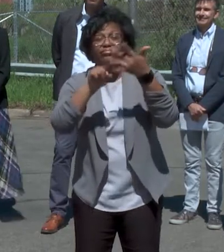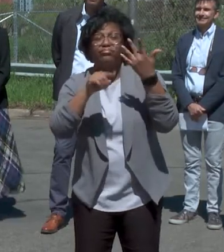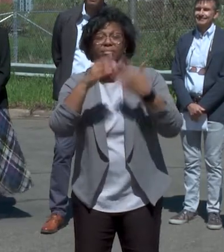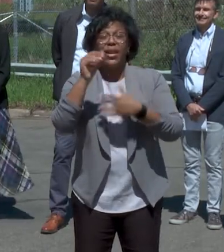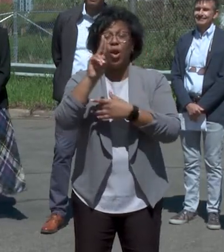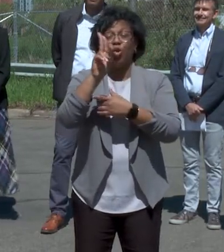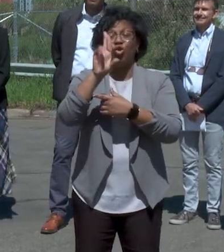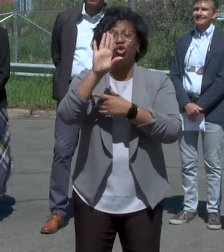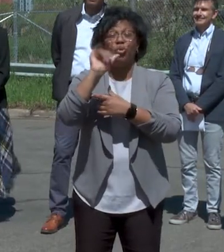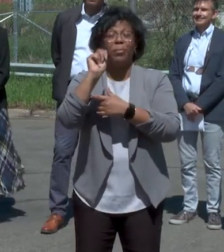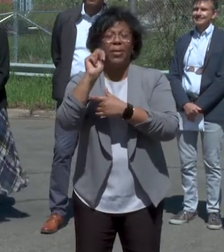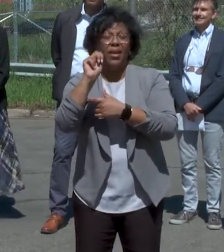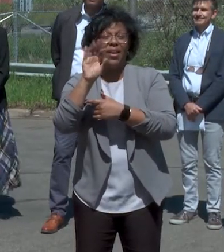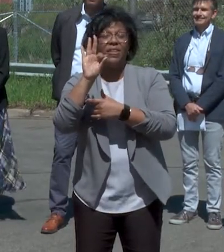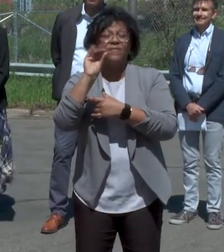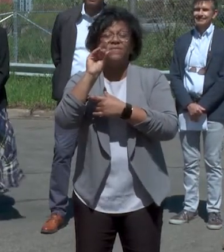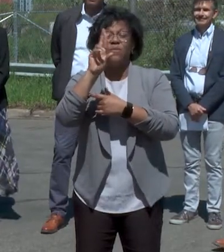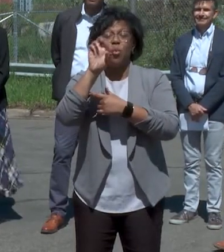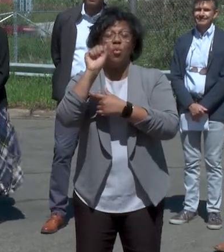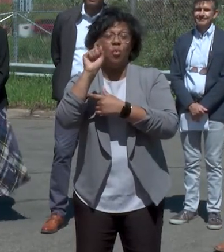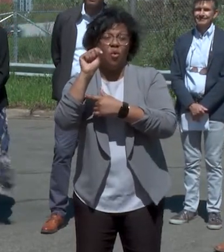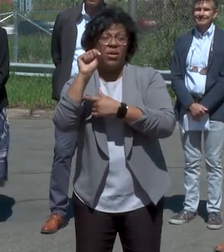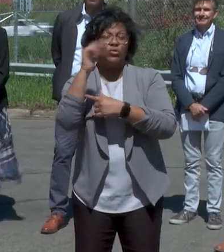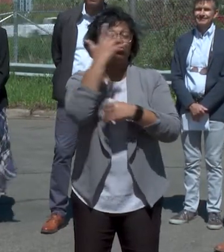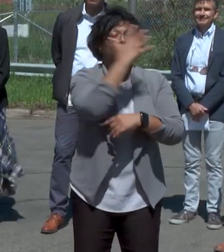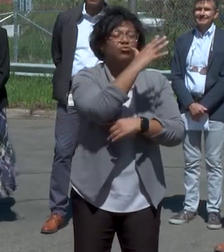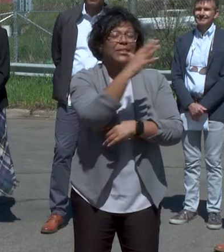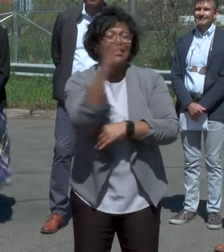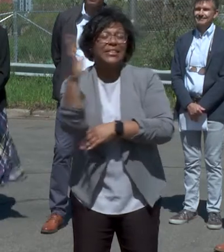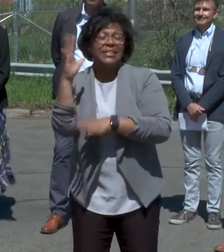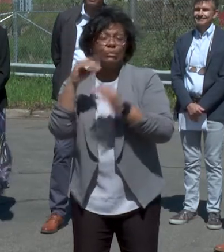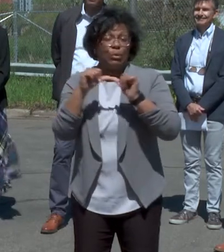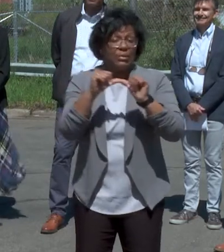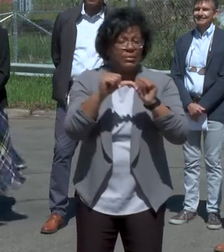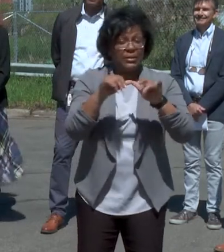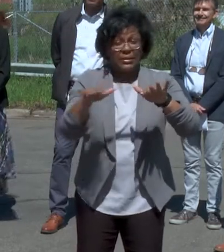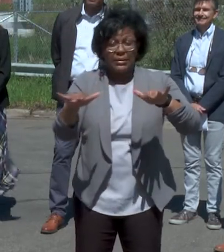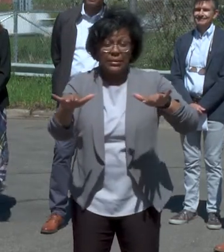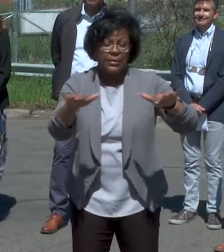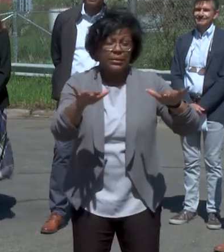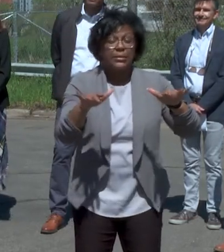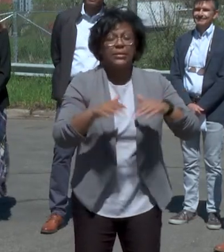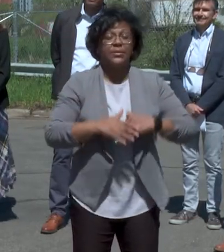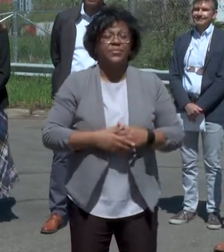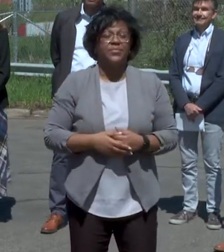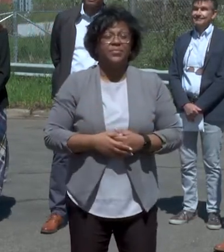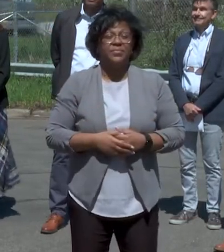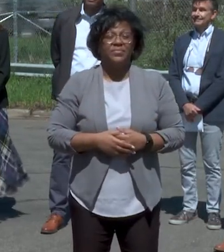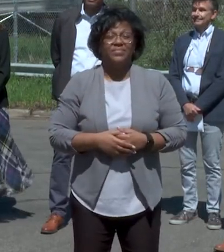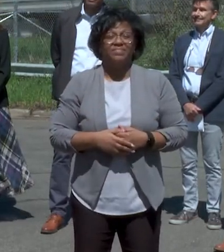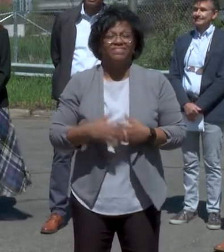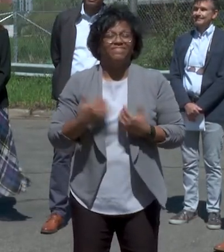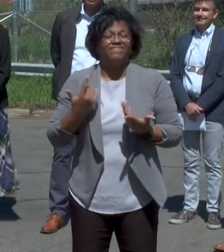Plan includes a pilot project to increase efficiency with mobile technology